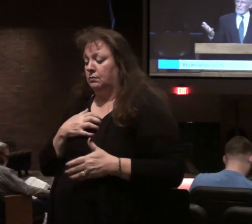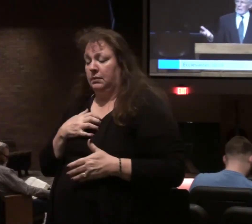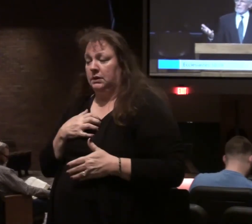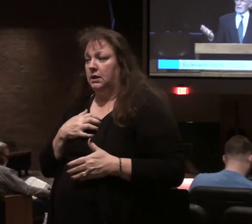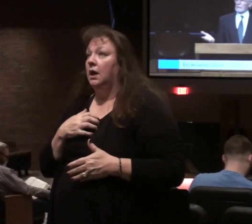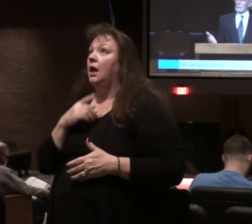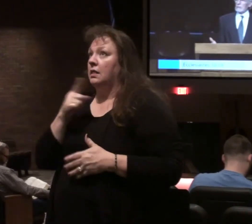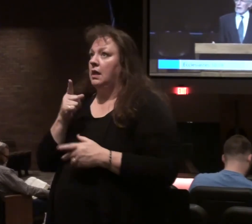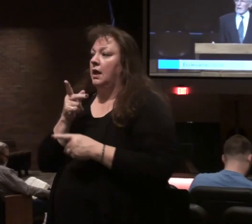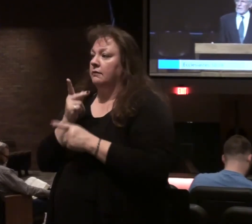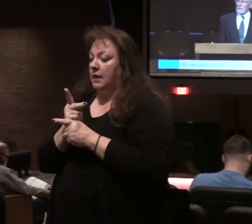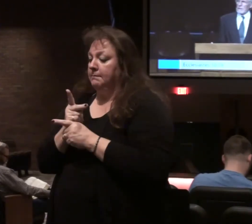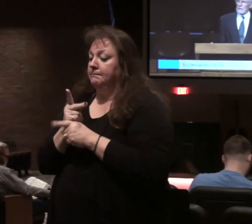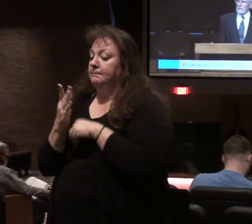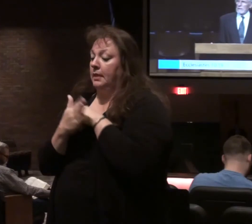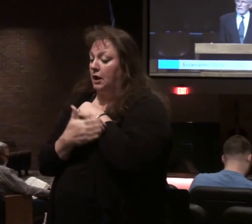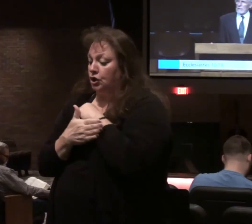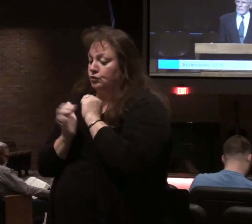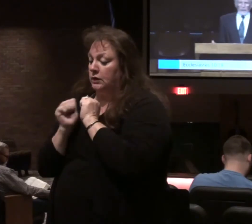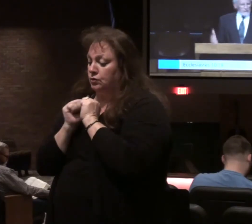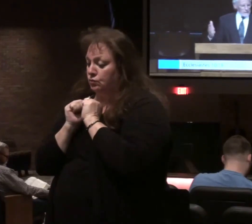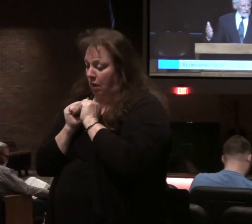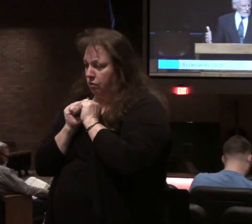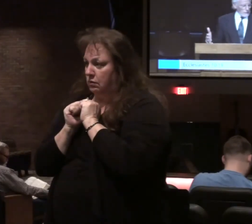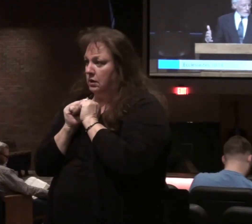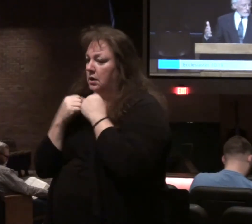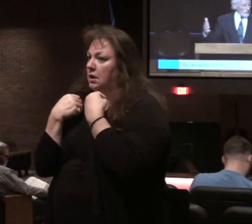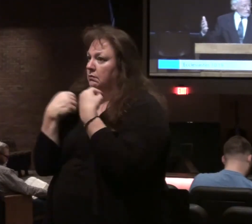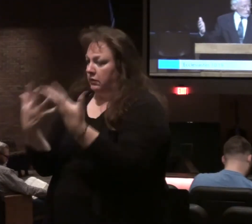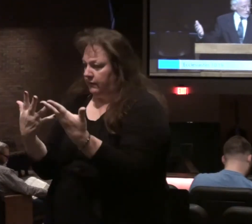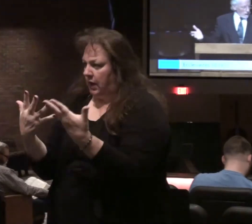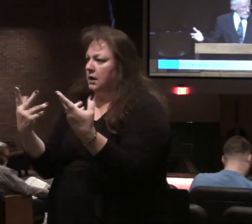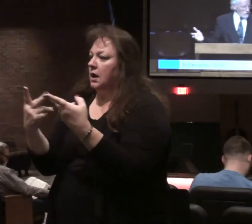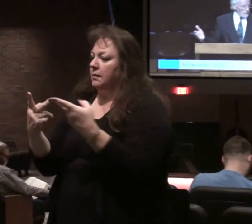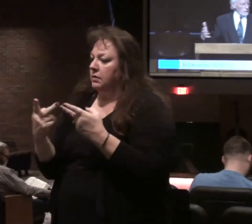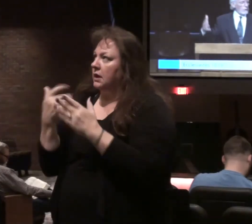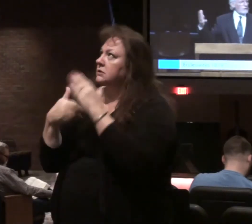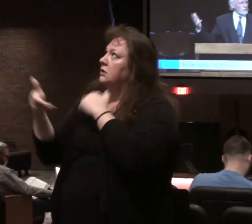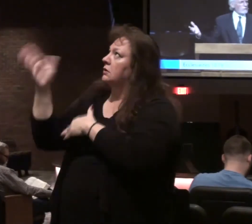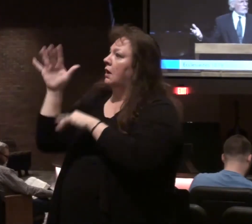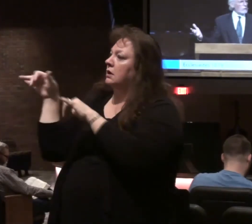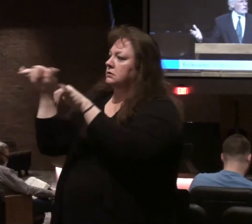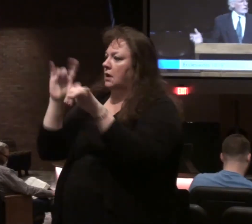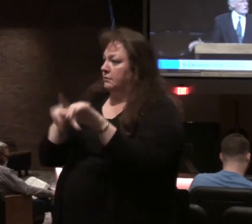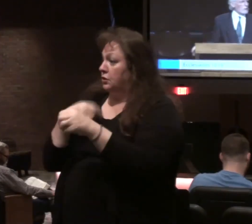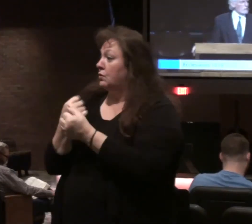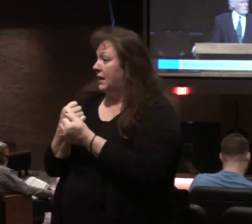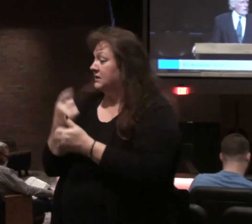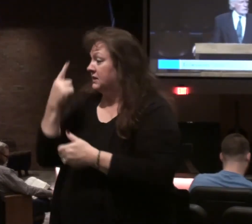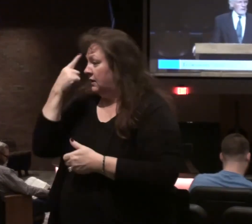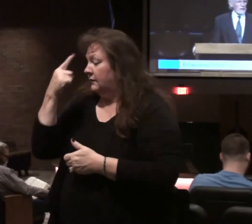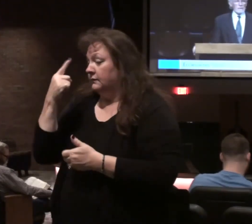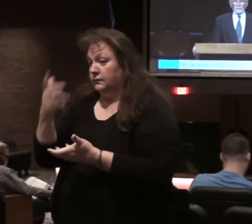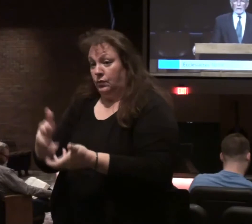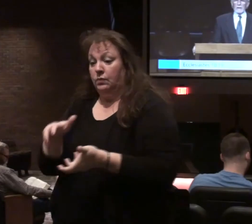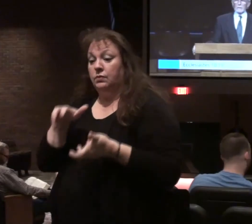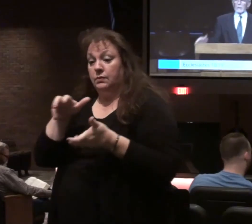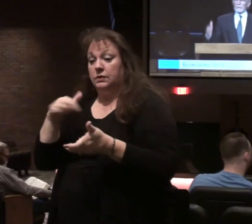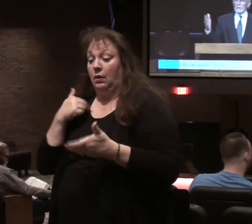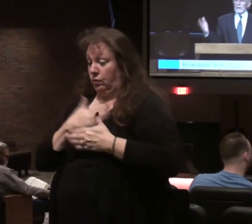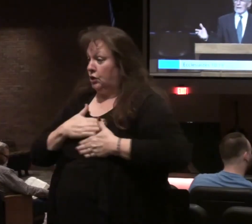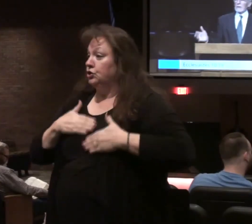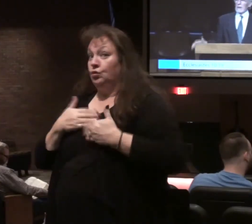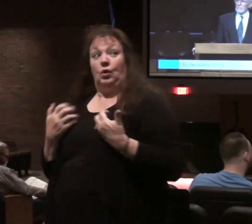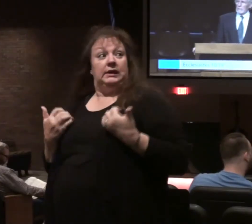They have kept the country together and provided a context under God's common grace for the prosperity that we